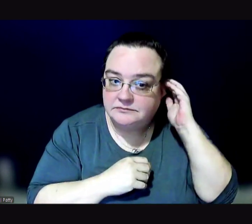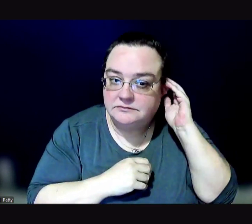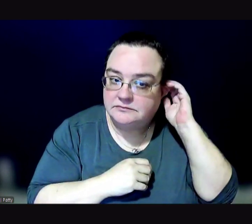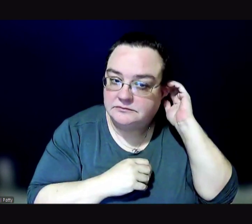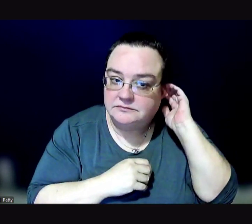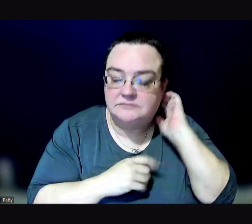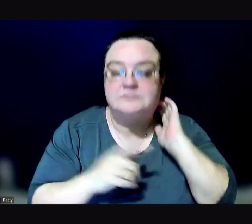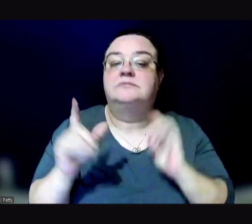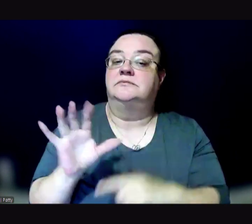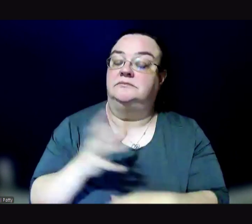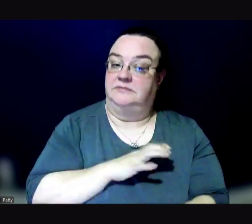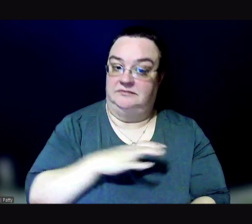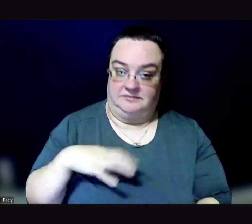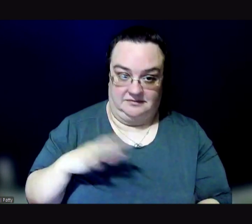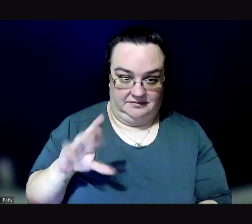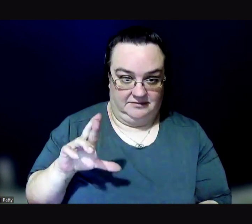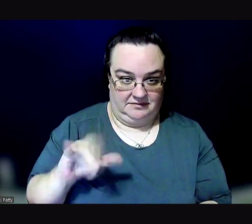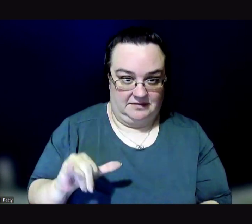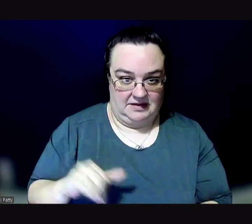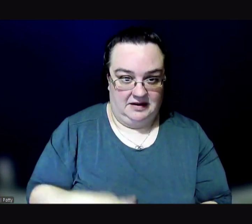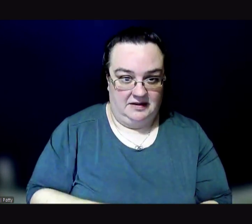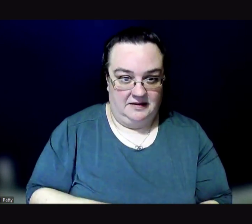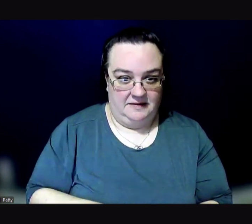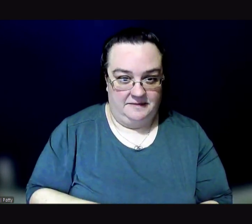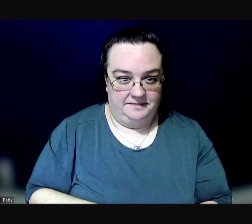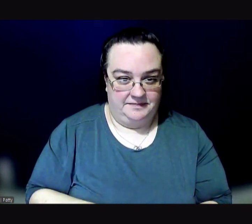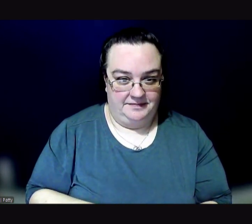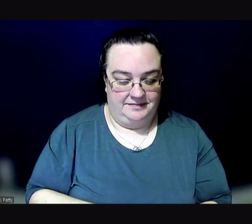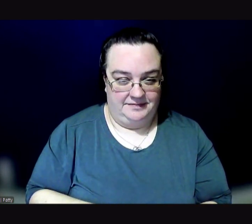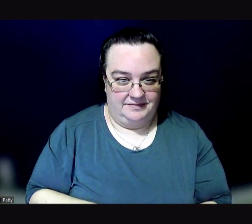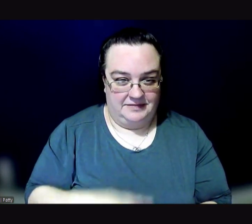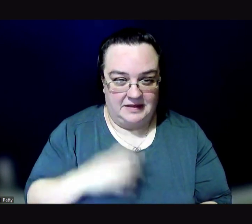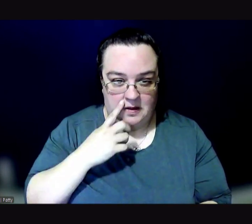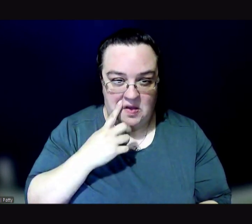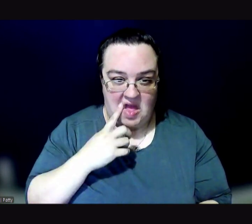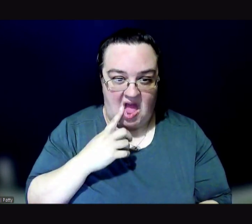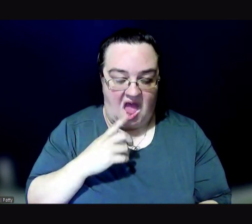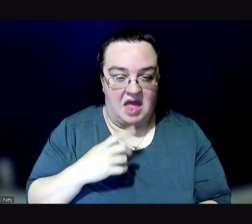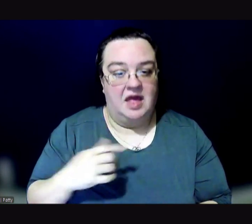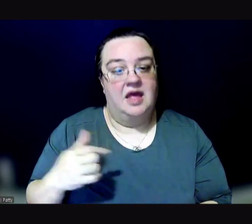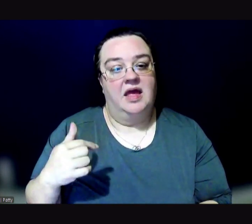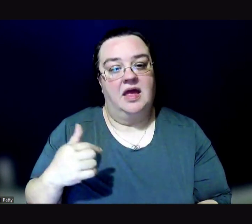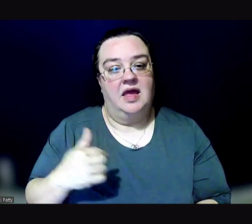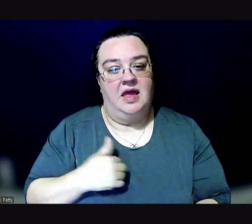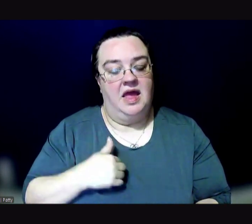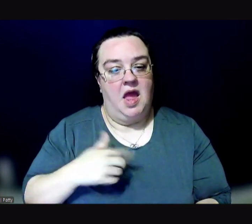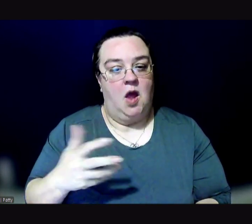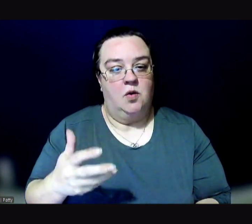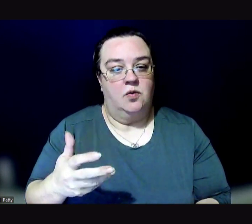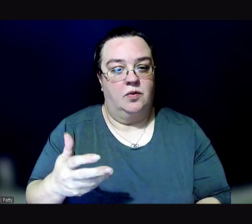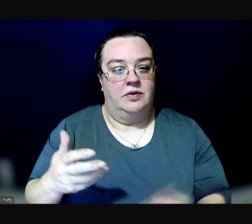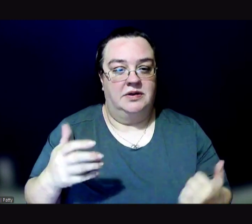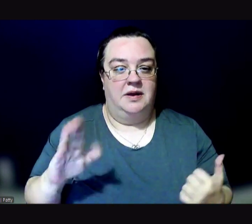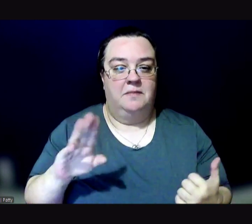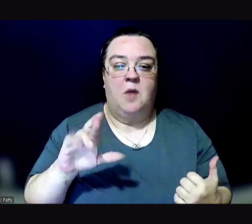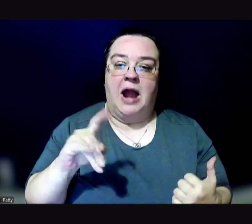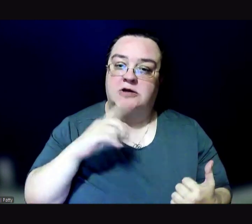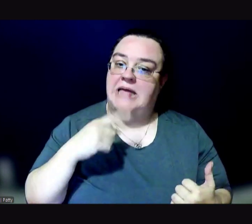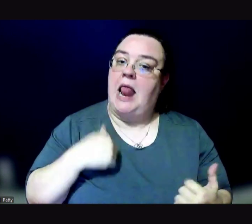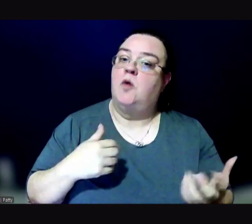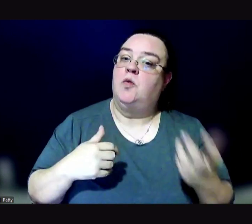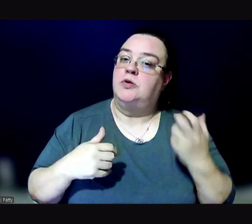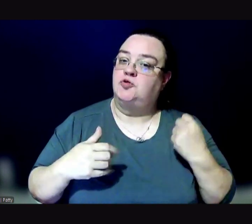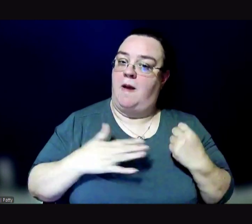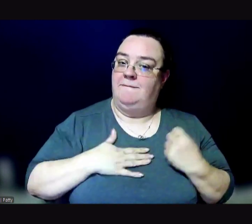Councilmember Fry. Does Councilmember Briner also withdraw? I withdraw my second. Great, thank you.